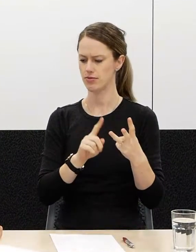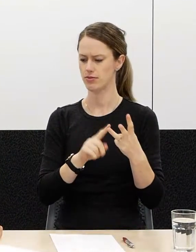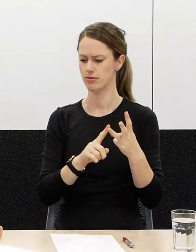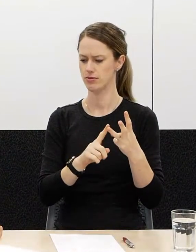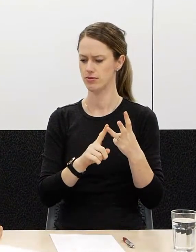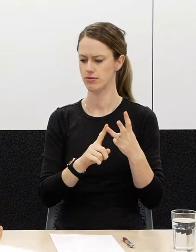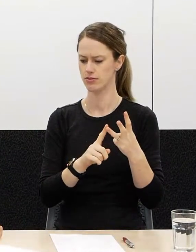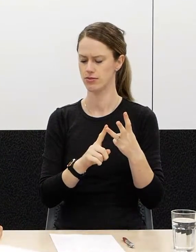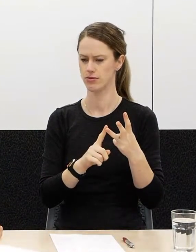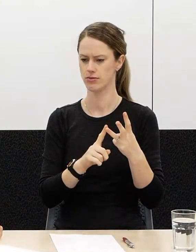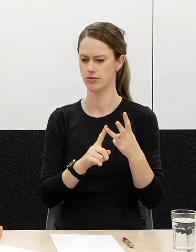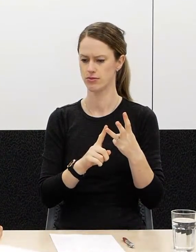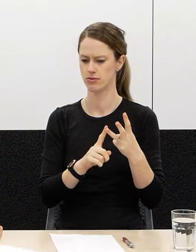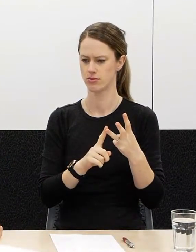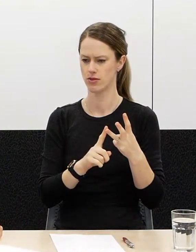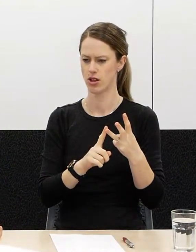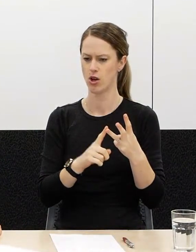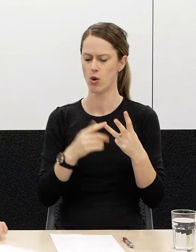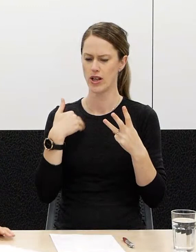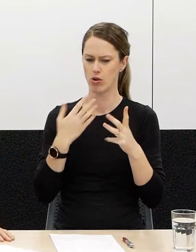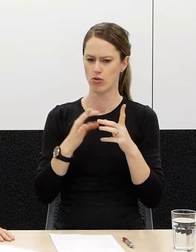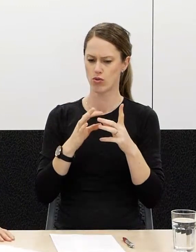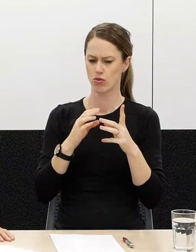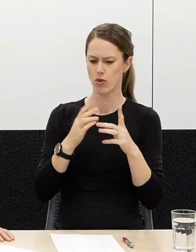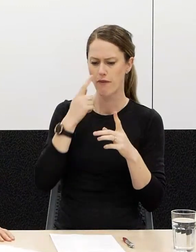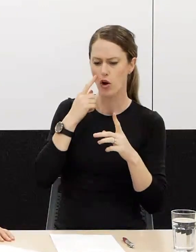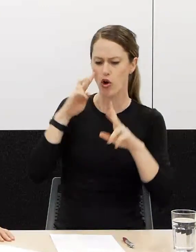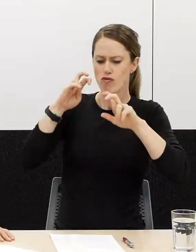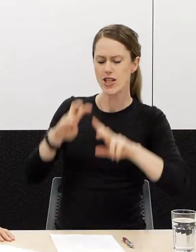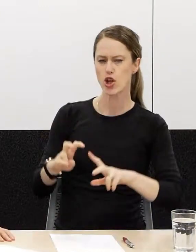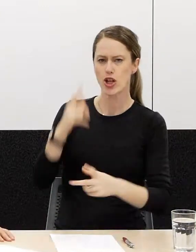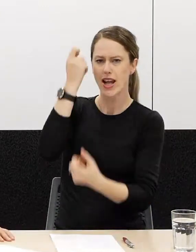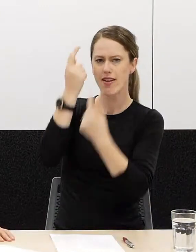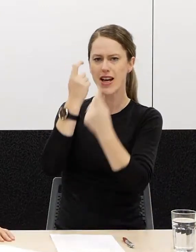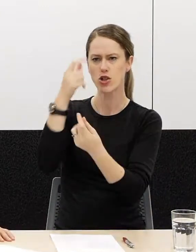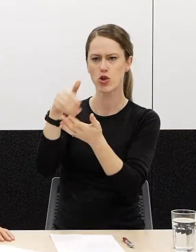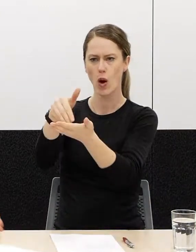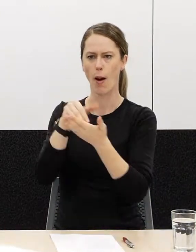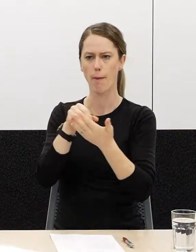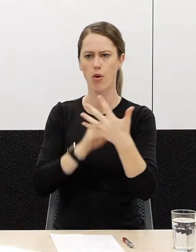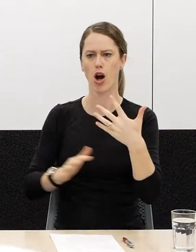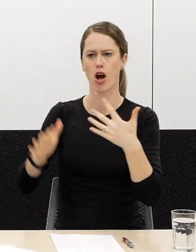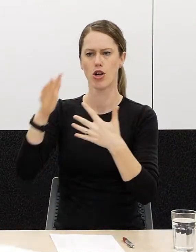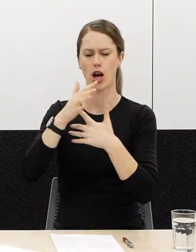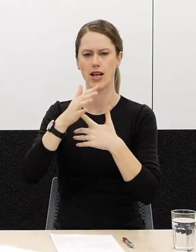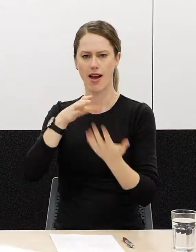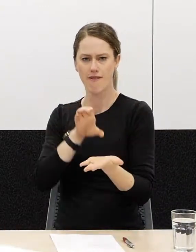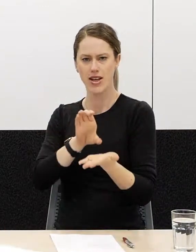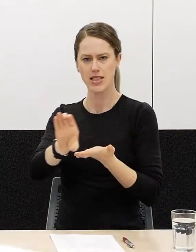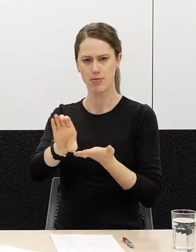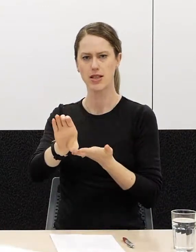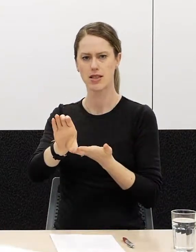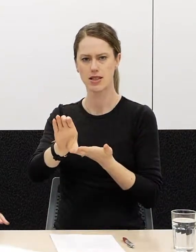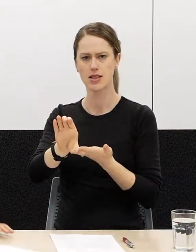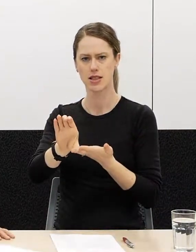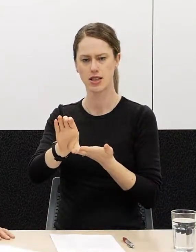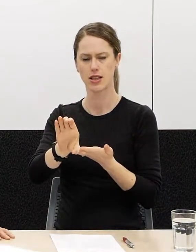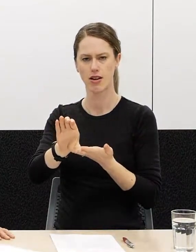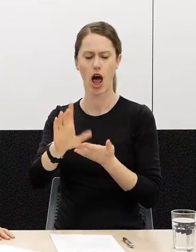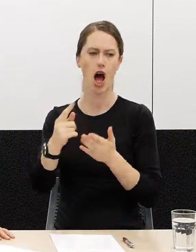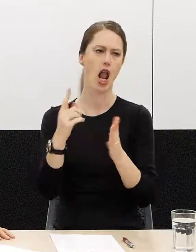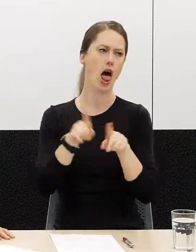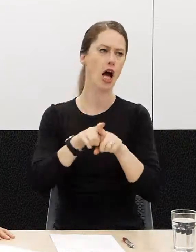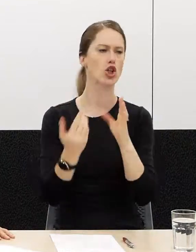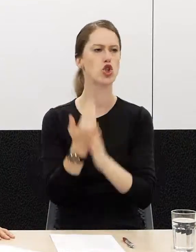things around research and innovation that will help prioritise investment in emerging